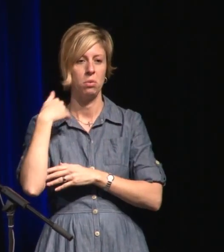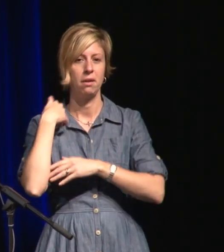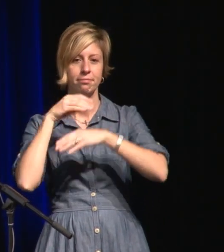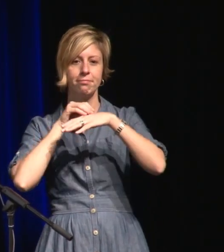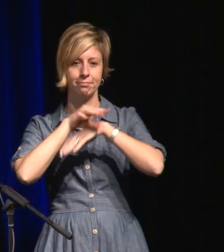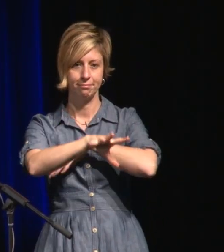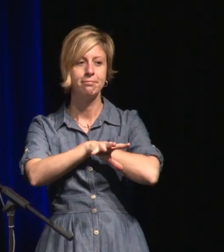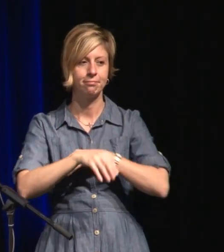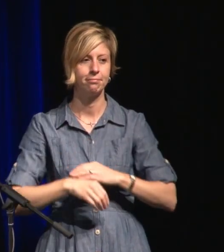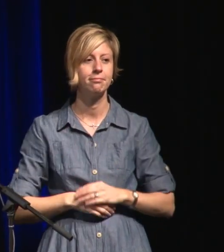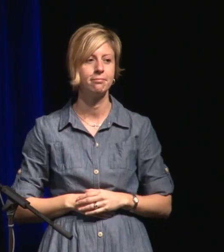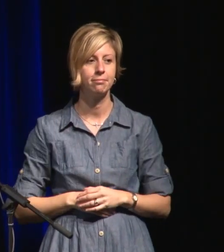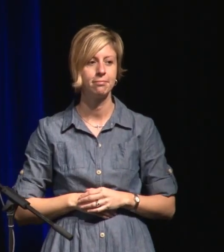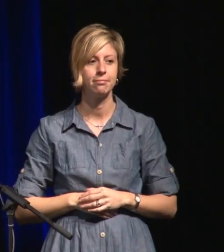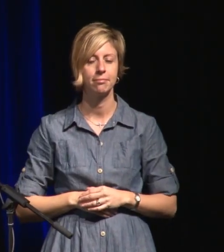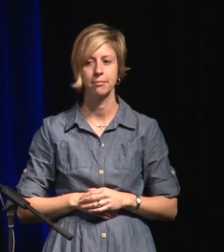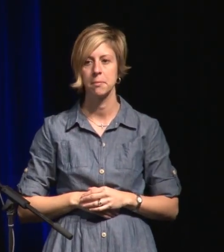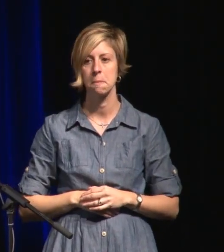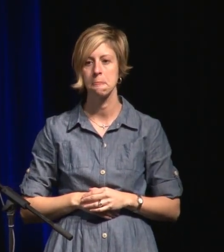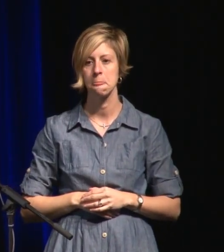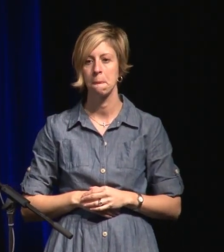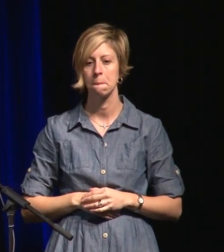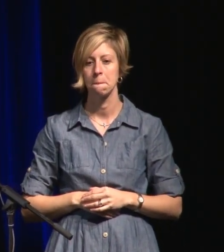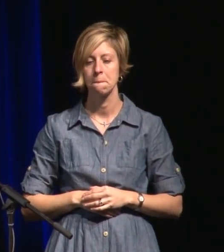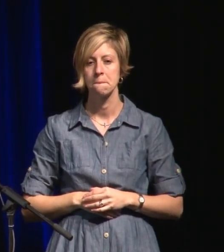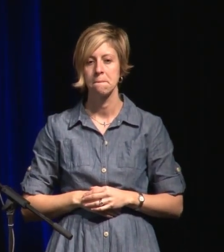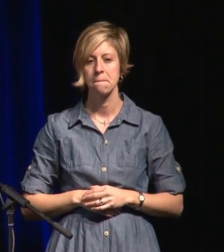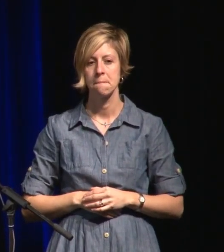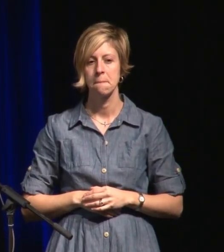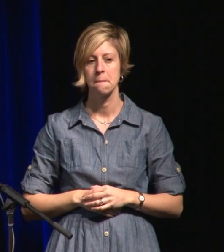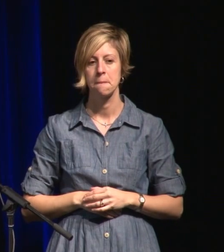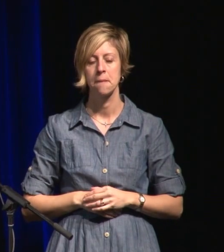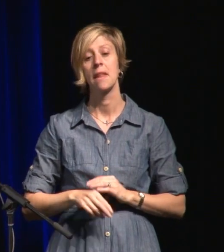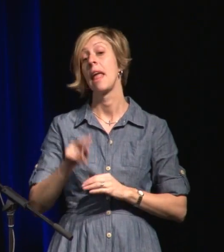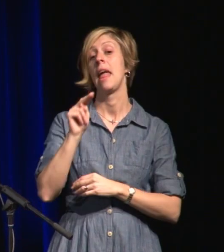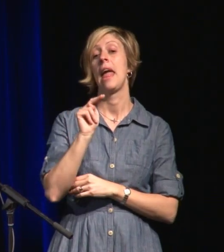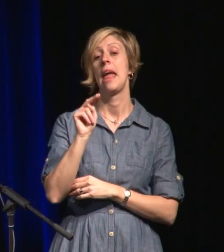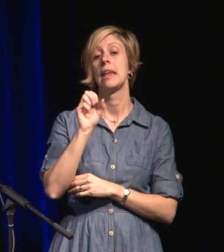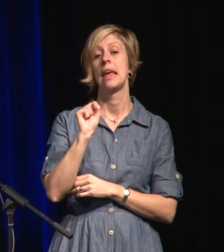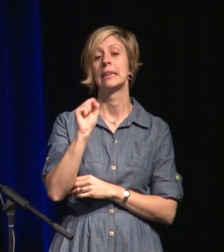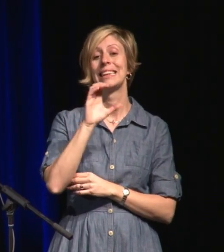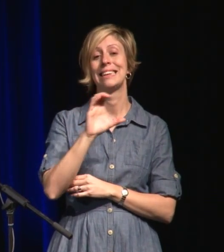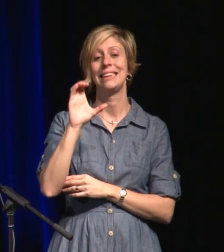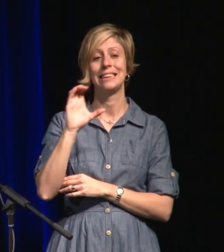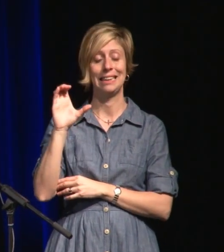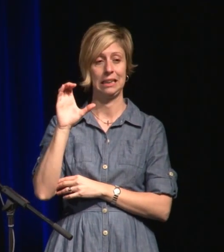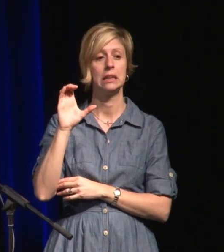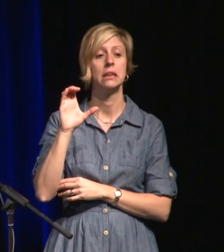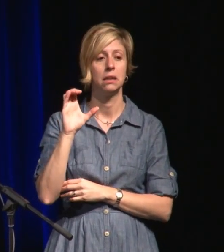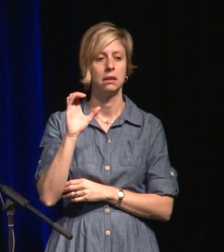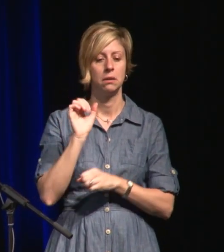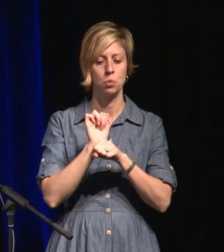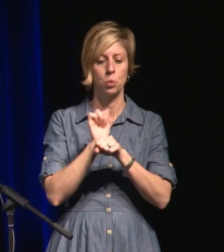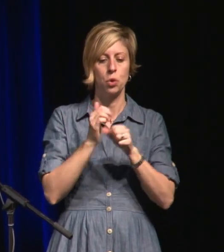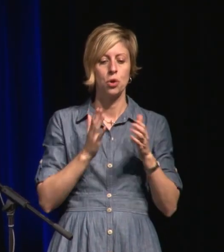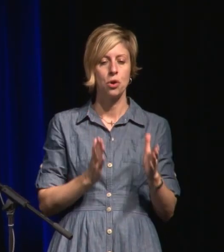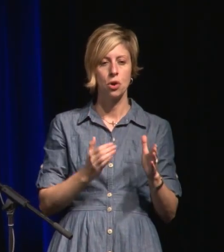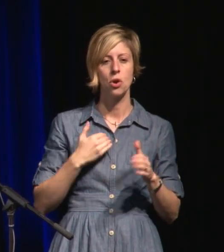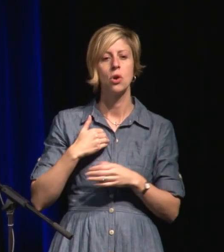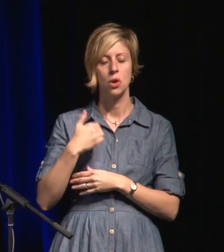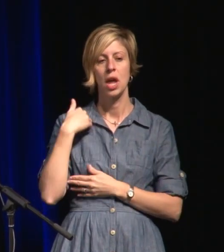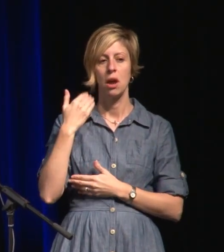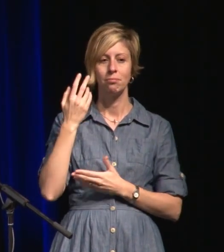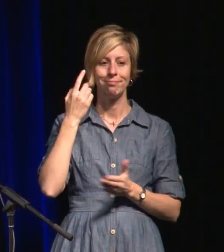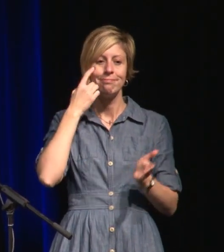Everyone at NSCC knows that when their knowledge and skills combine with a student's sense of purpose and